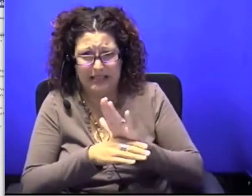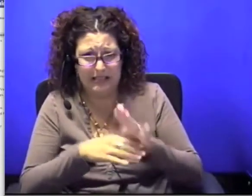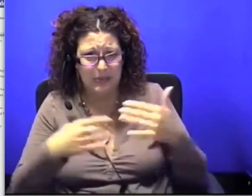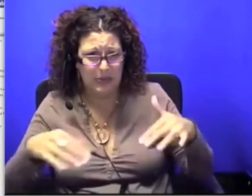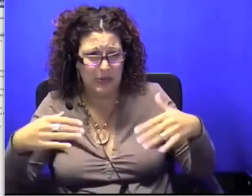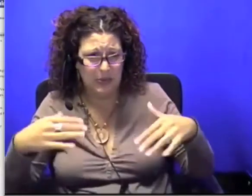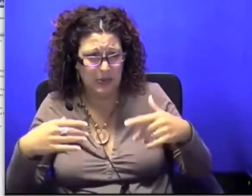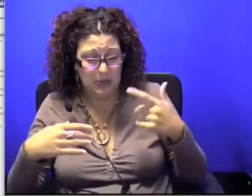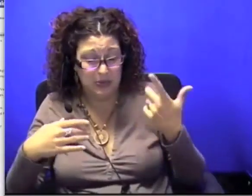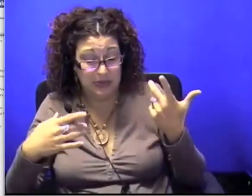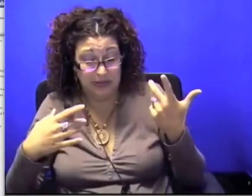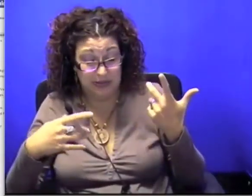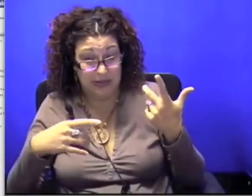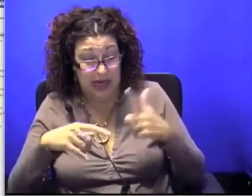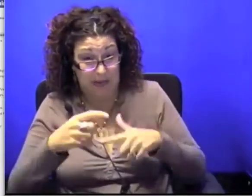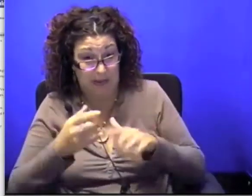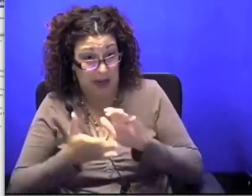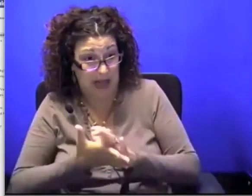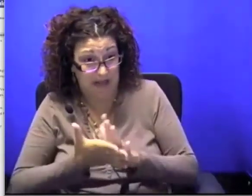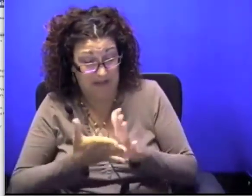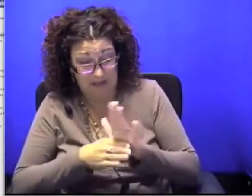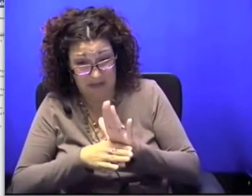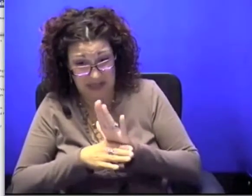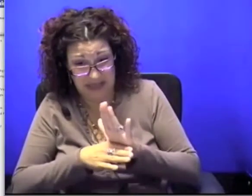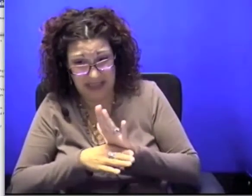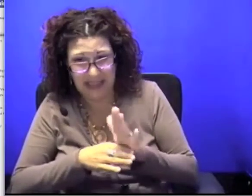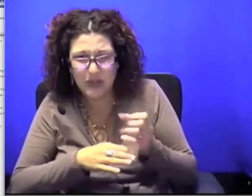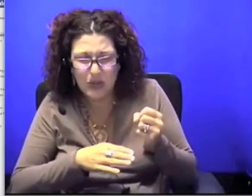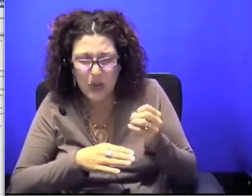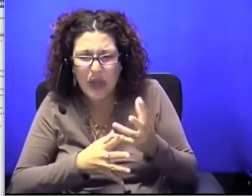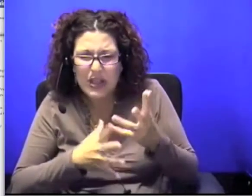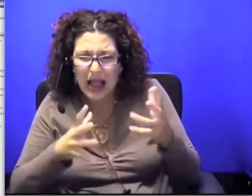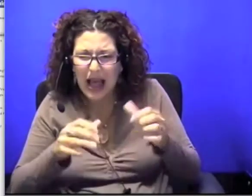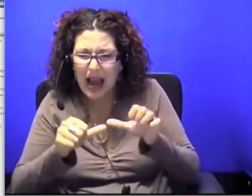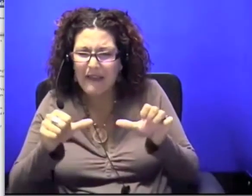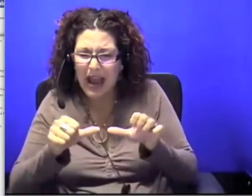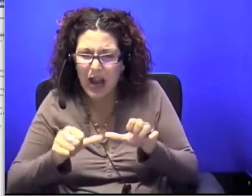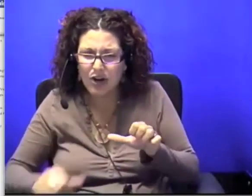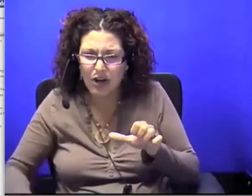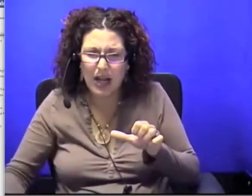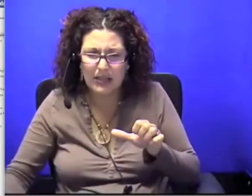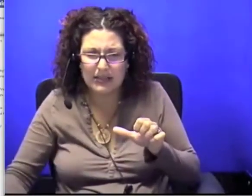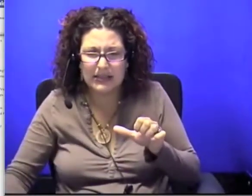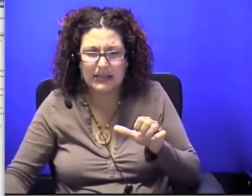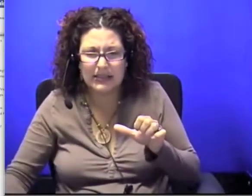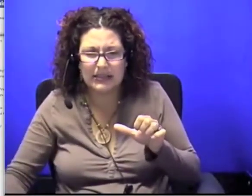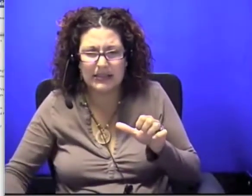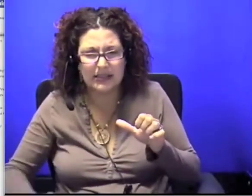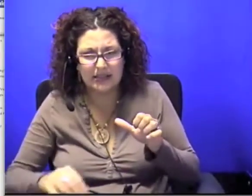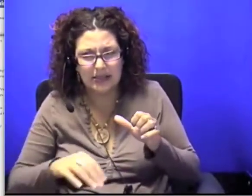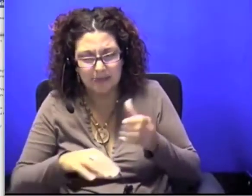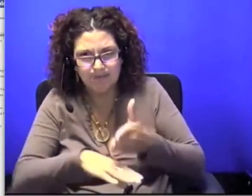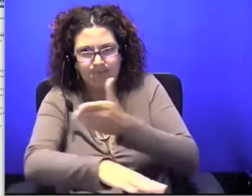busier than he's ever been. He's just exploding in growth. So there's lots of areas that are exploding, and it comes down to